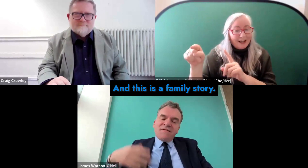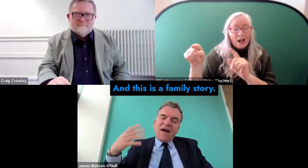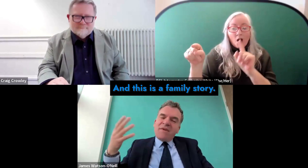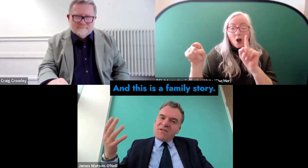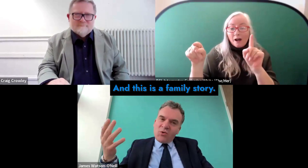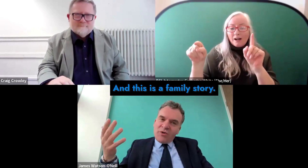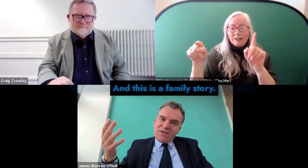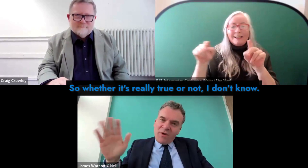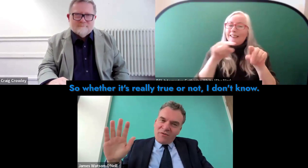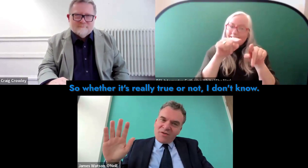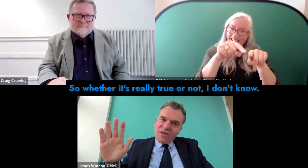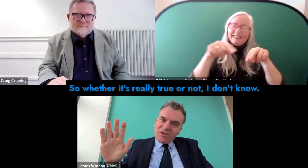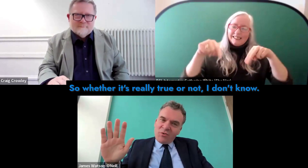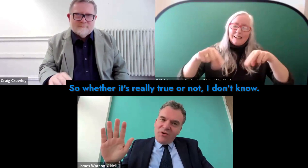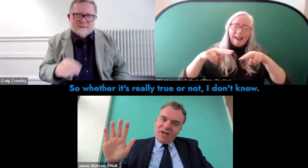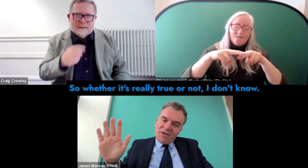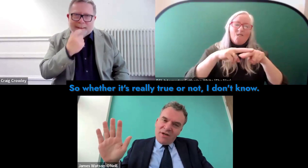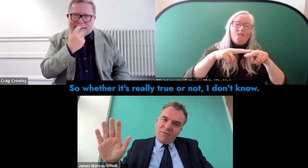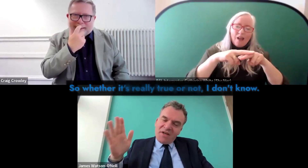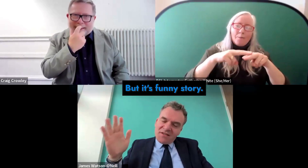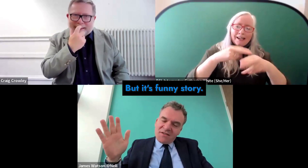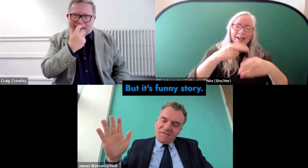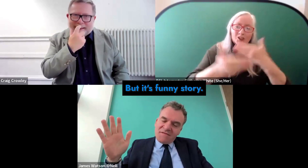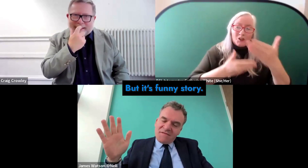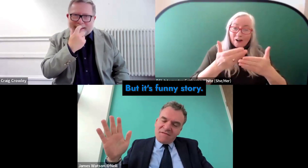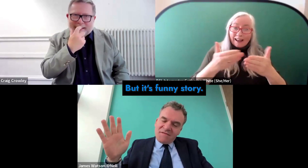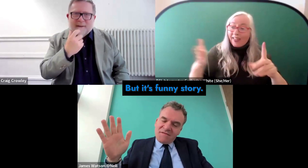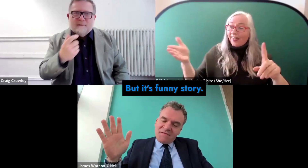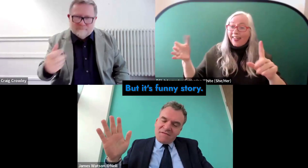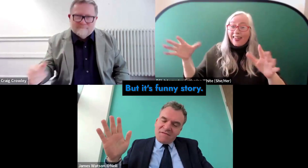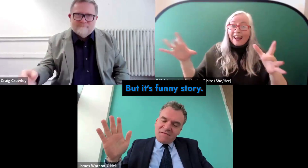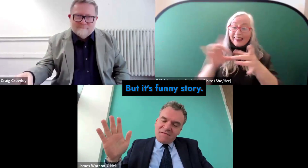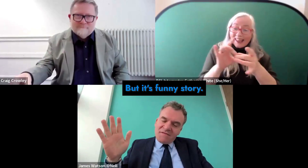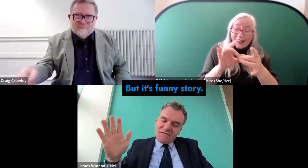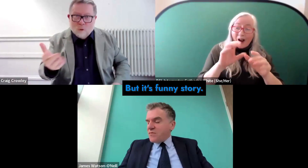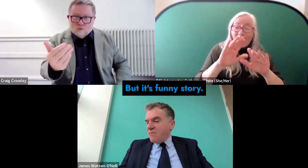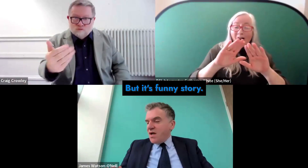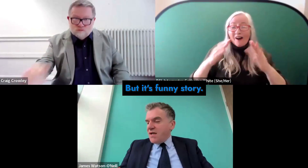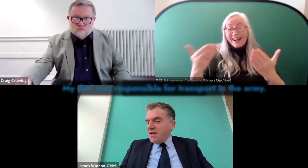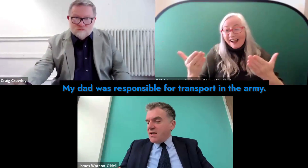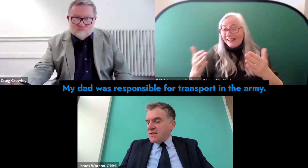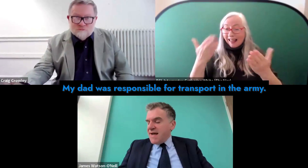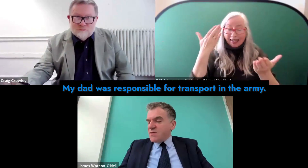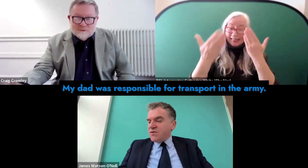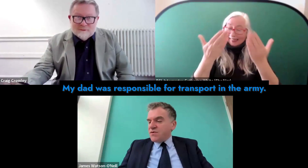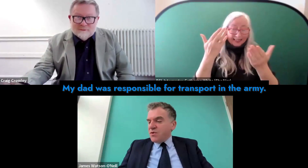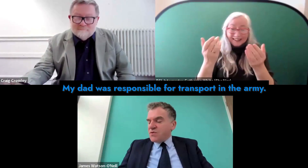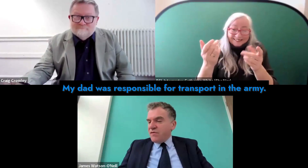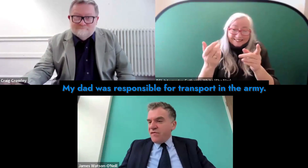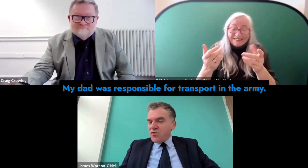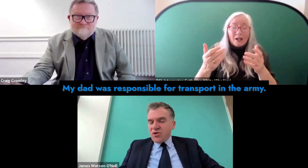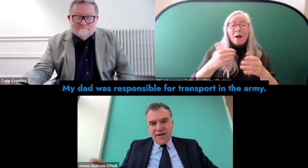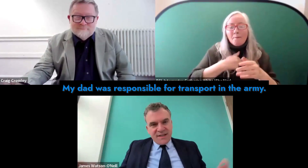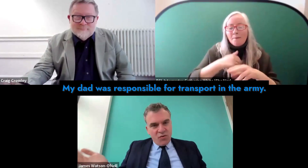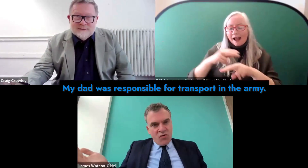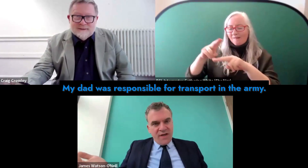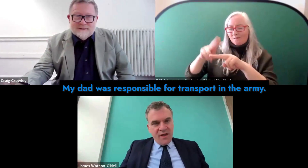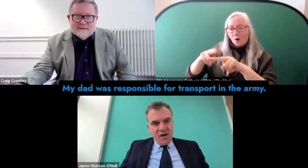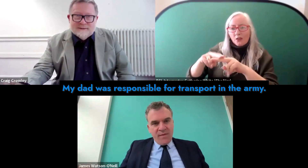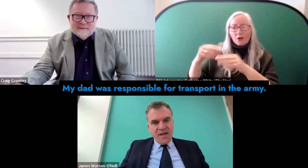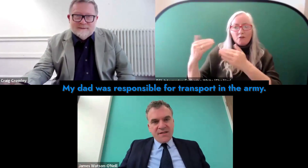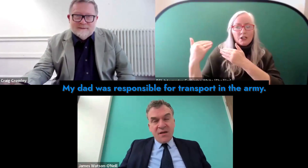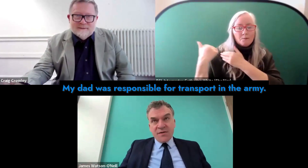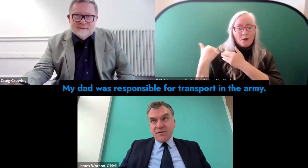this is a family story. So whether it's really true or not, I don't know, but it's the family story. My dad was responsible